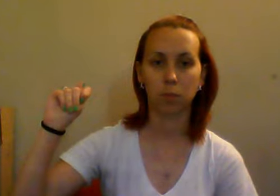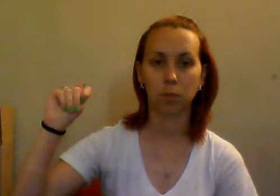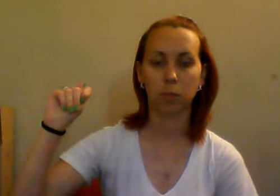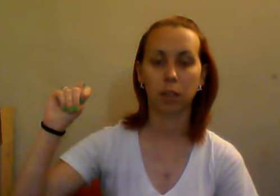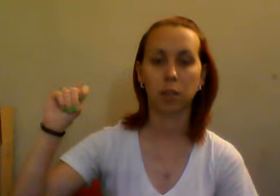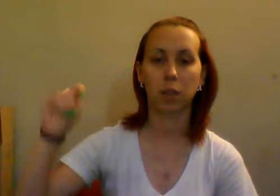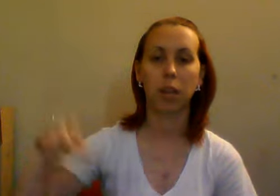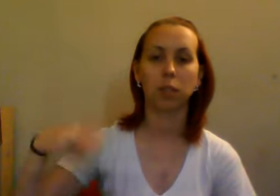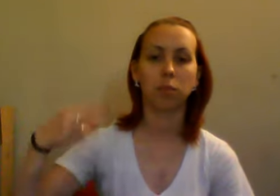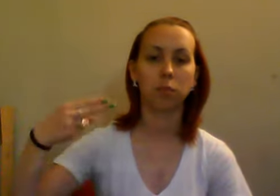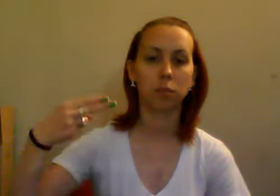And I'll spell it again.